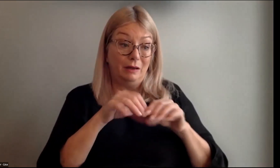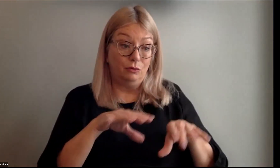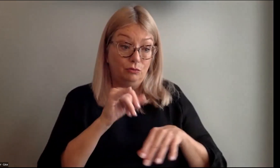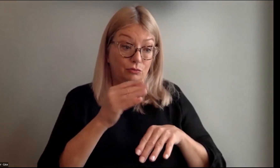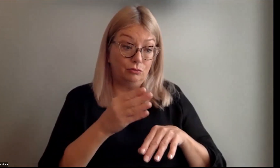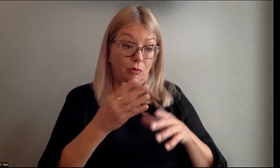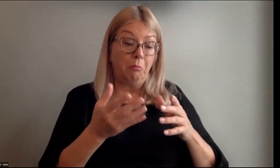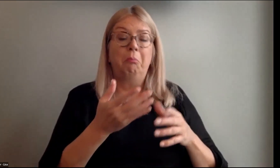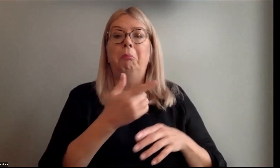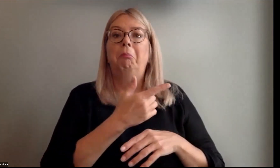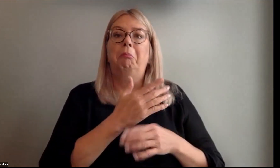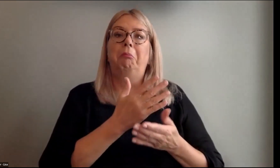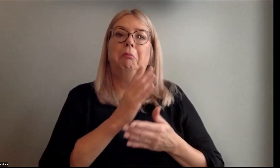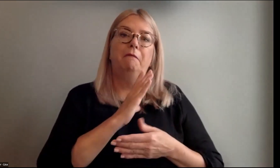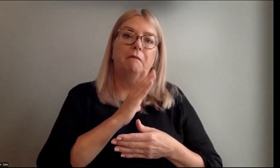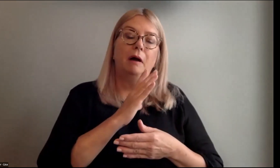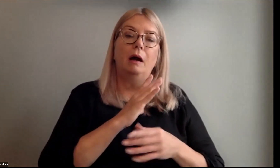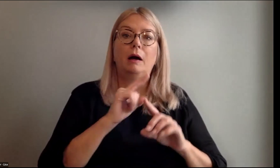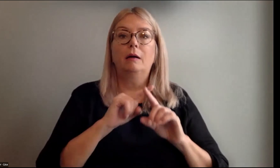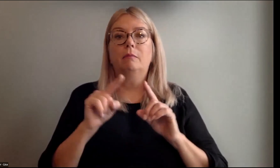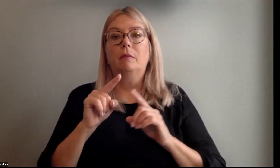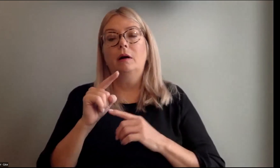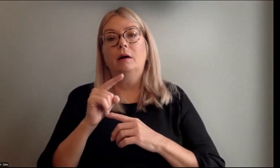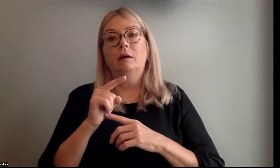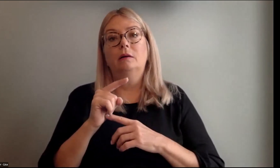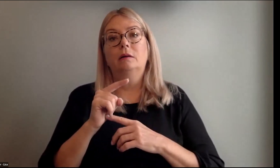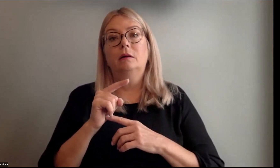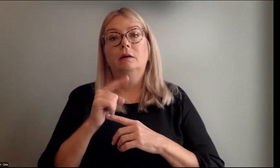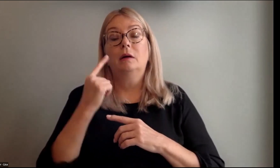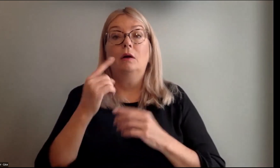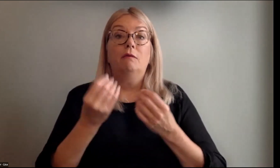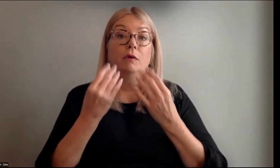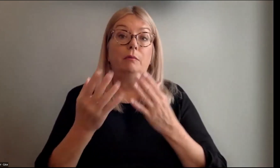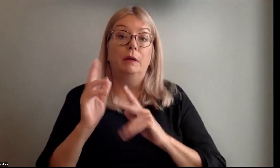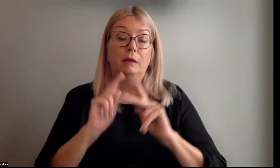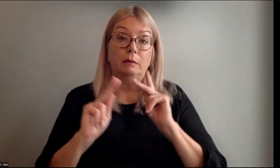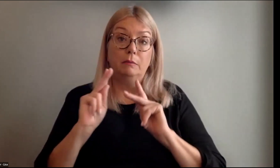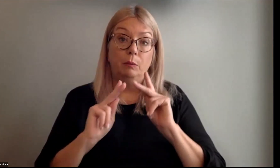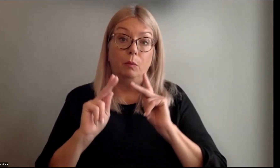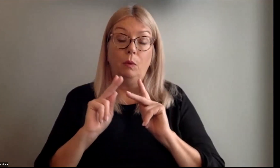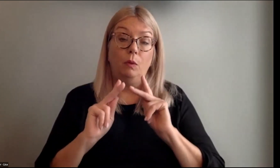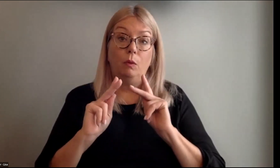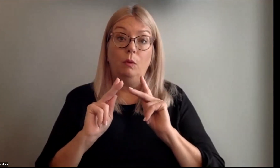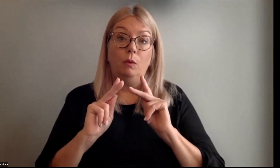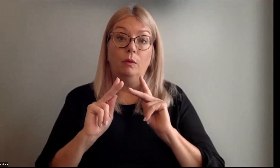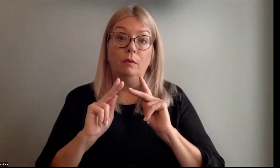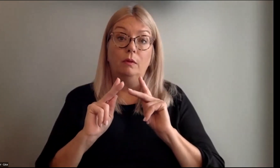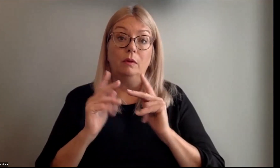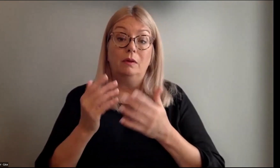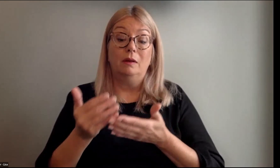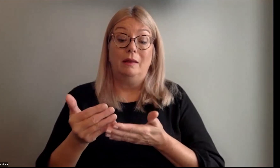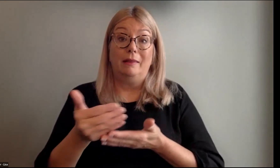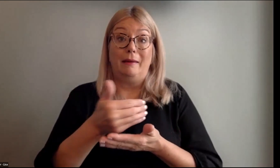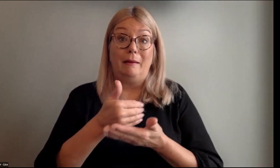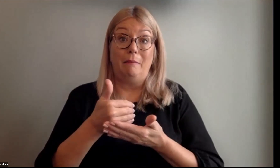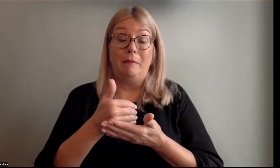think the lens that OSEA would bring here additionally is that for a lot of our folks, the amount that they are